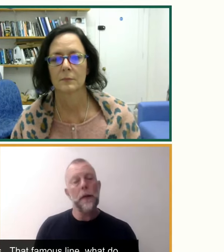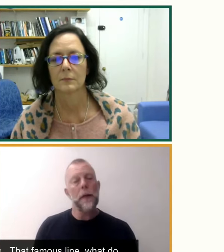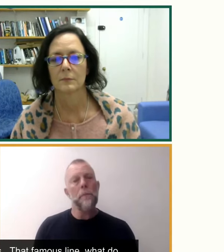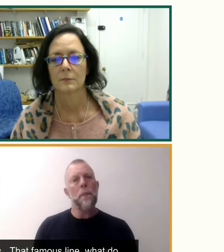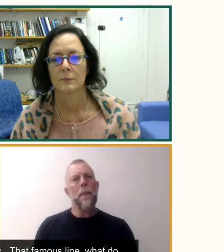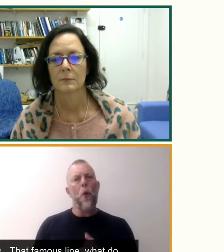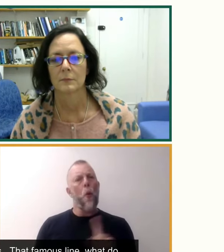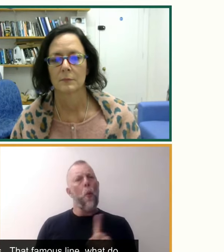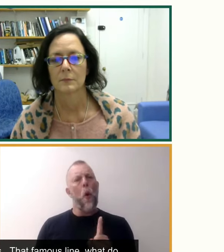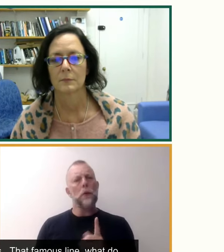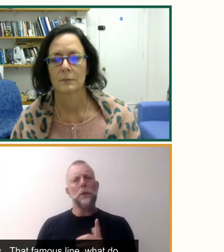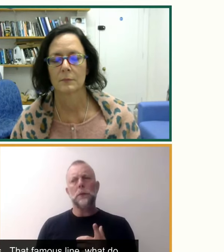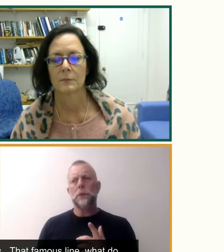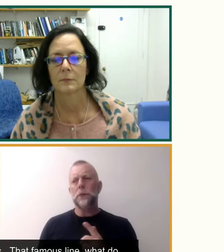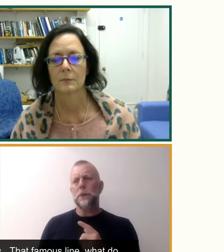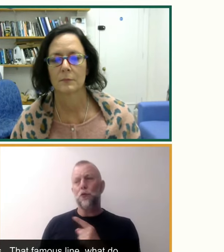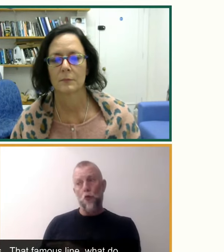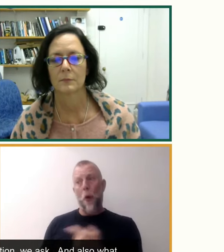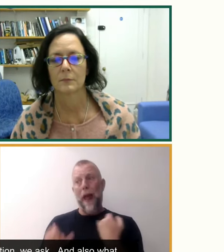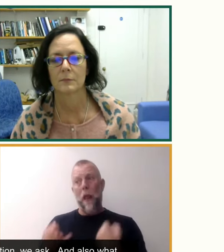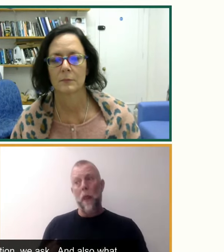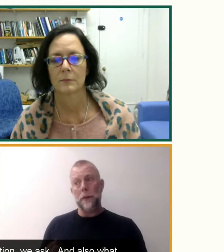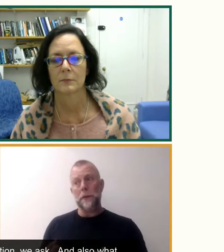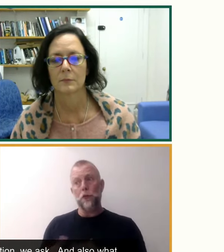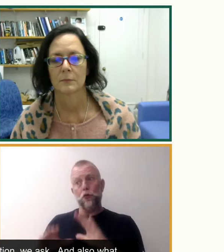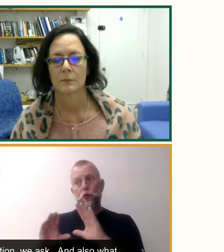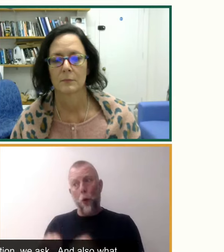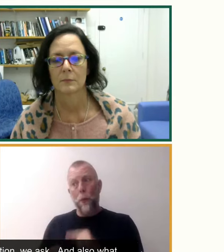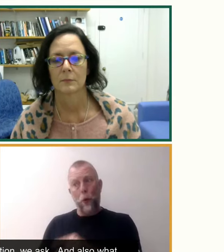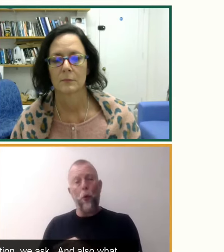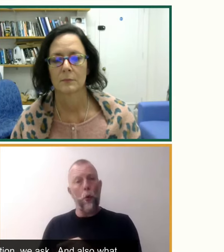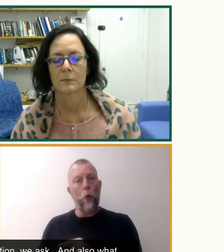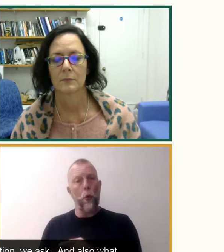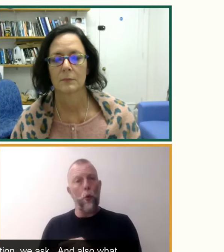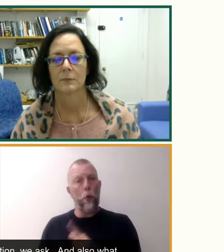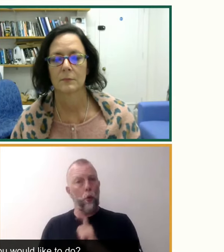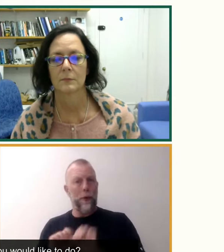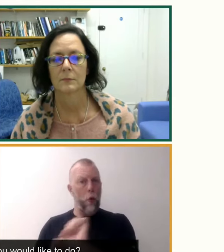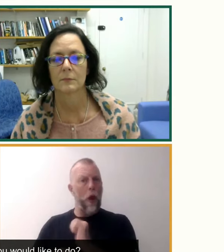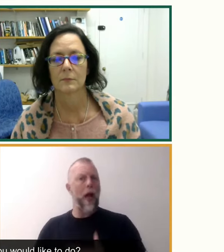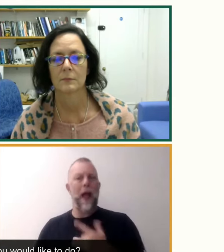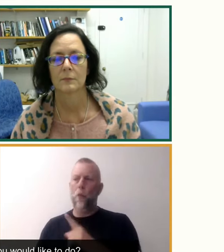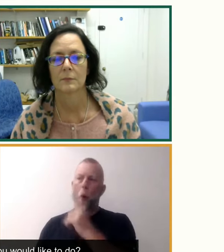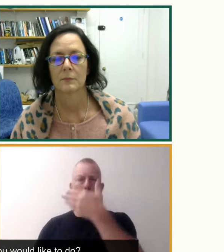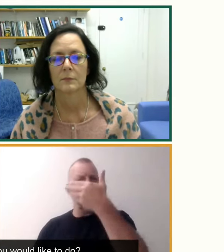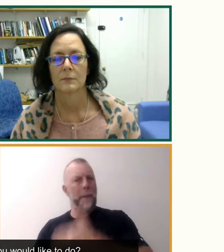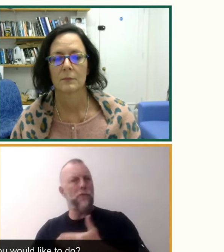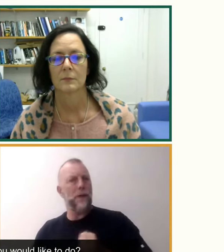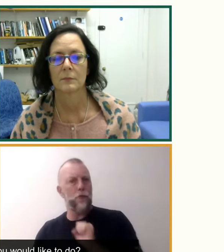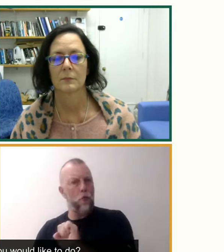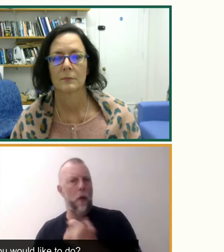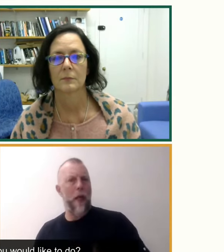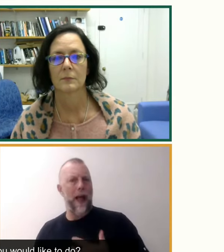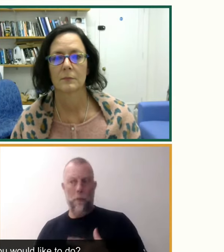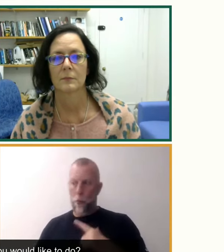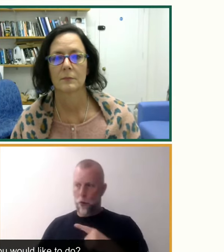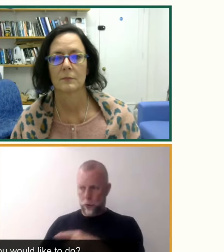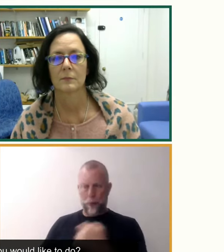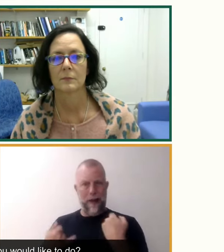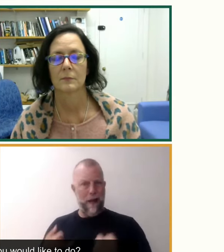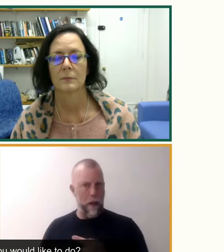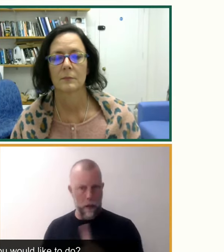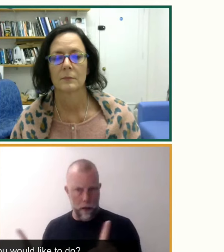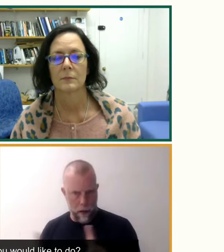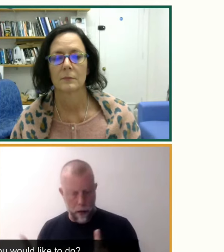does it stop you from doing that you would like to do? And I've just seen over the years, one of the wonderful things